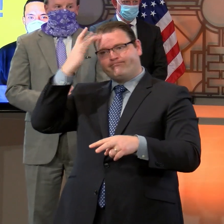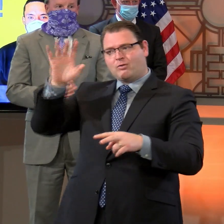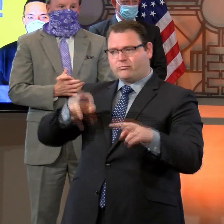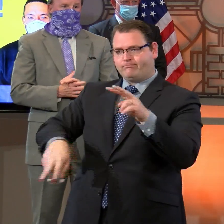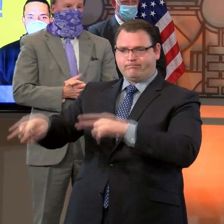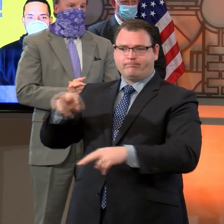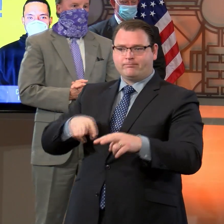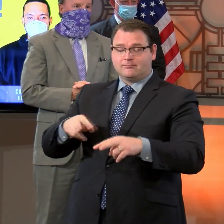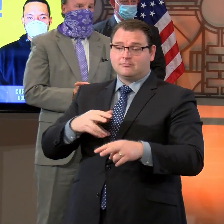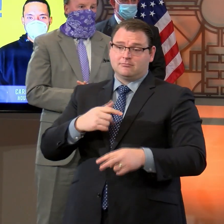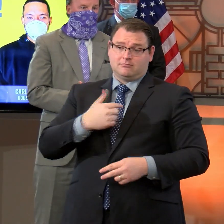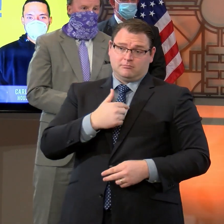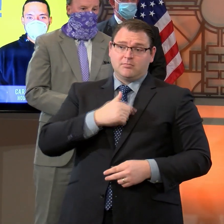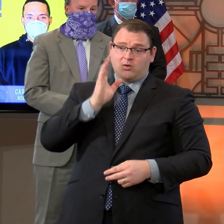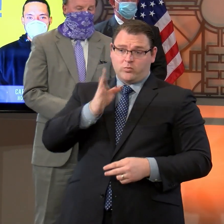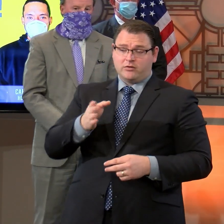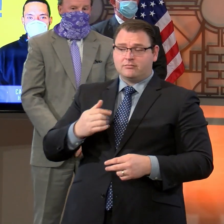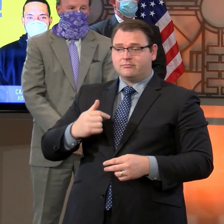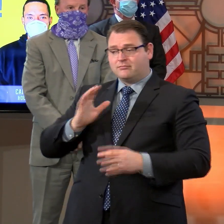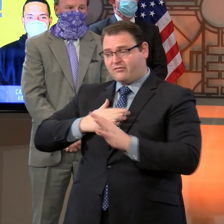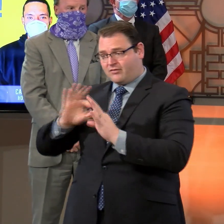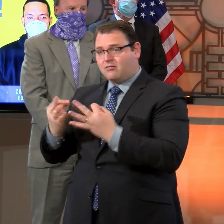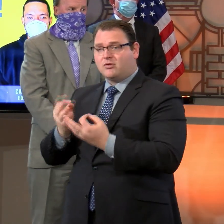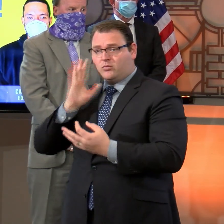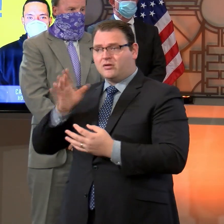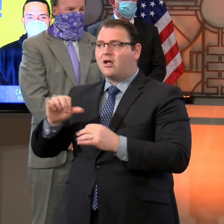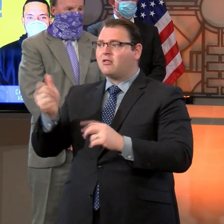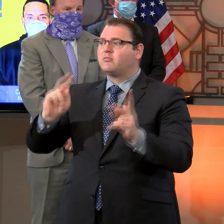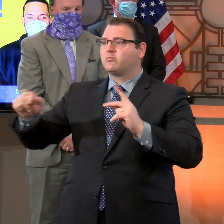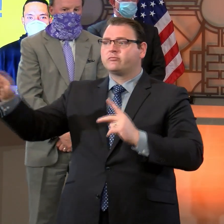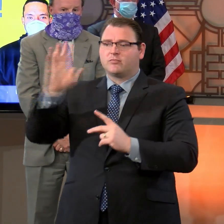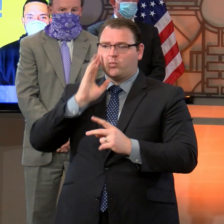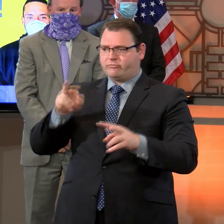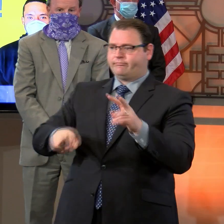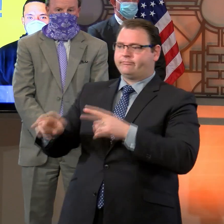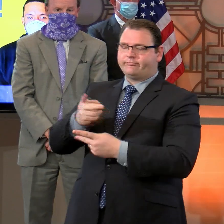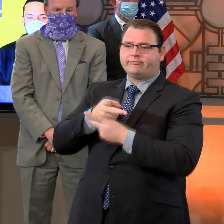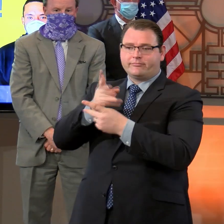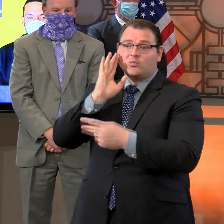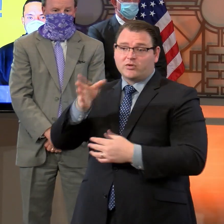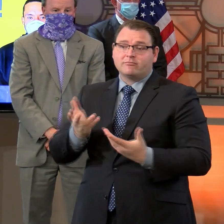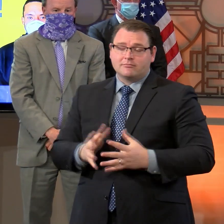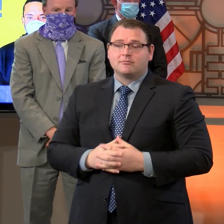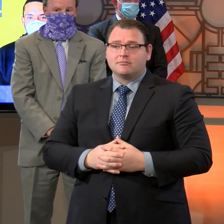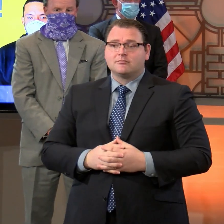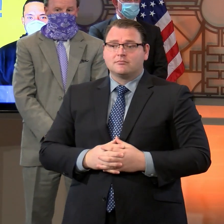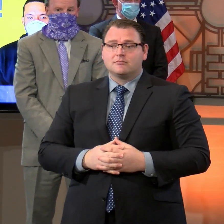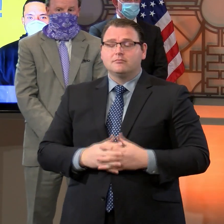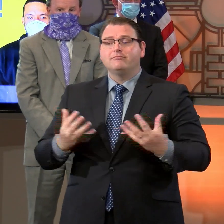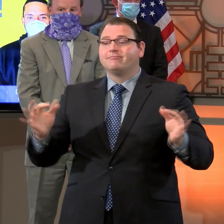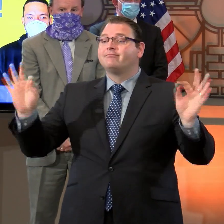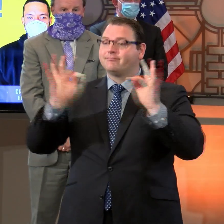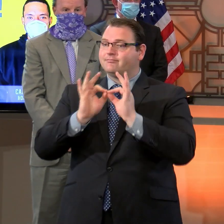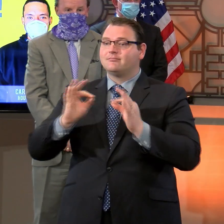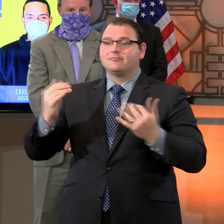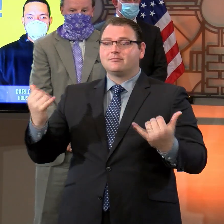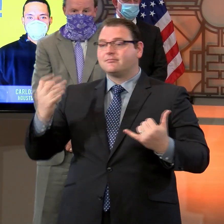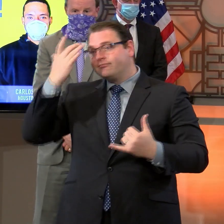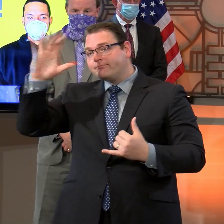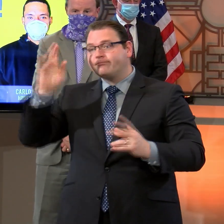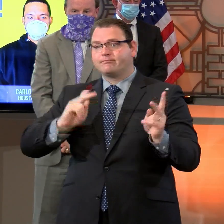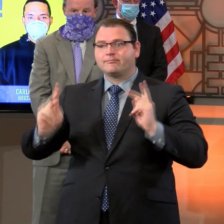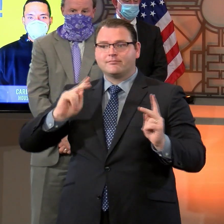judgment, and I think other people will as well. So it is important, I think, and wise for people to